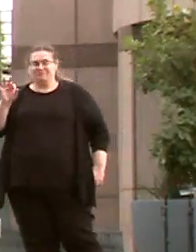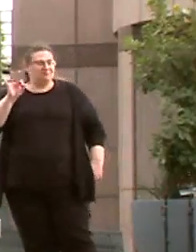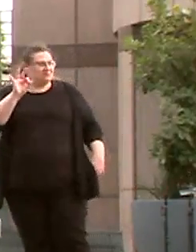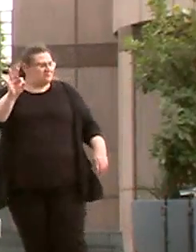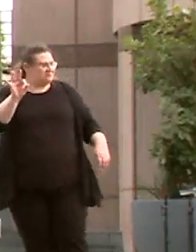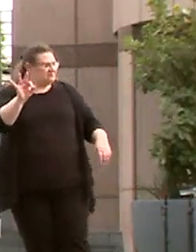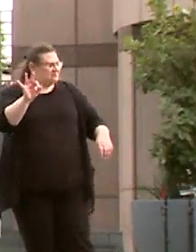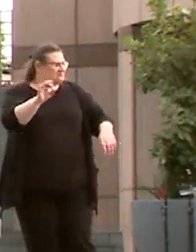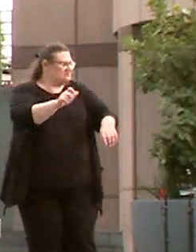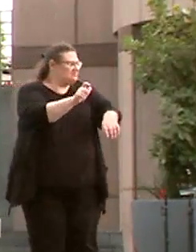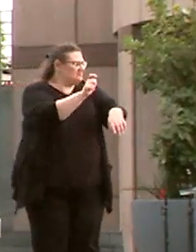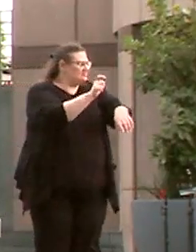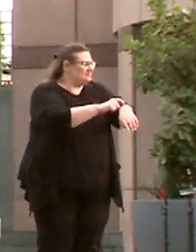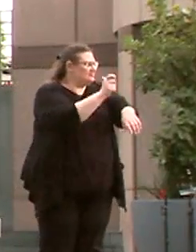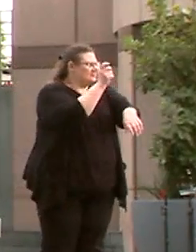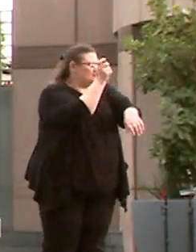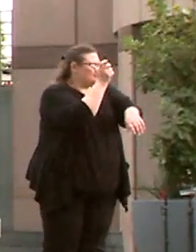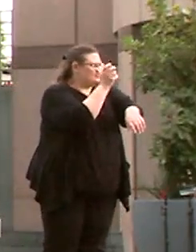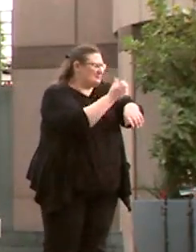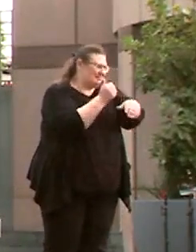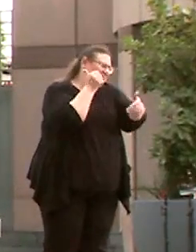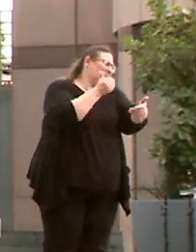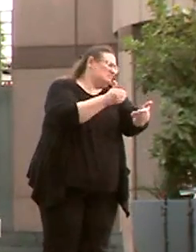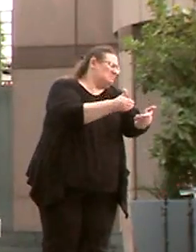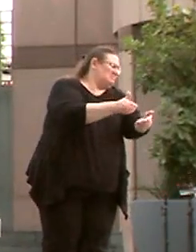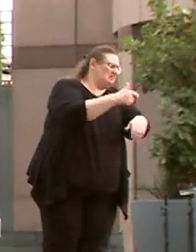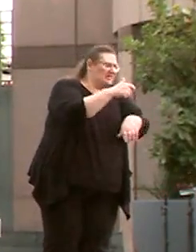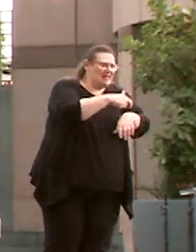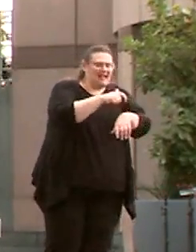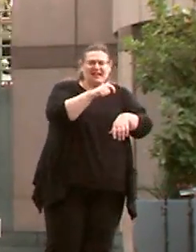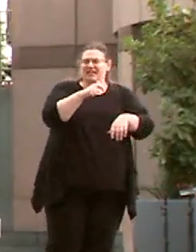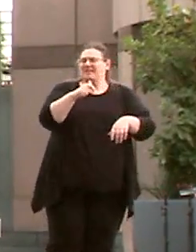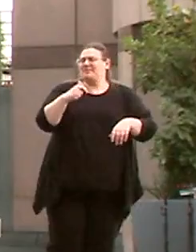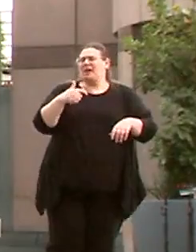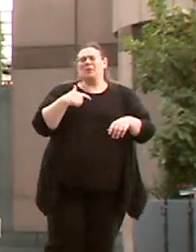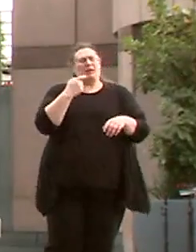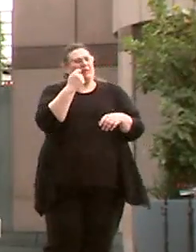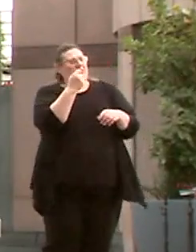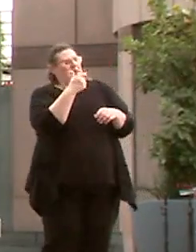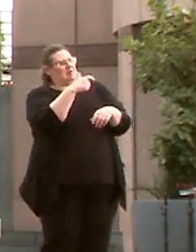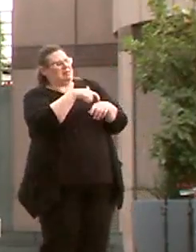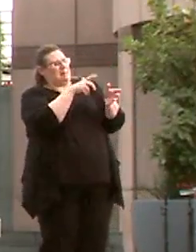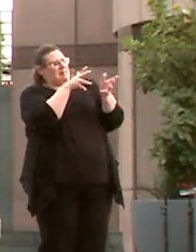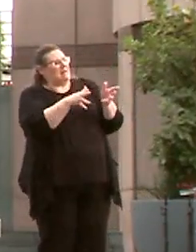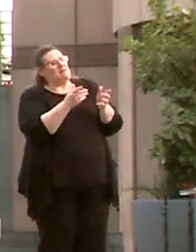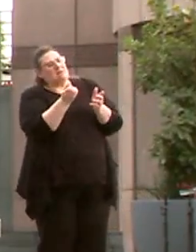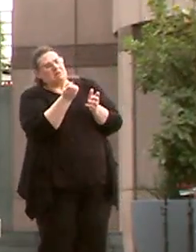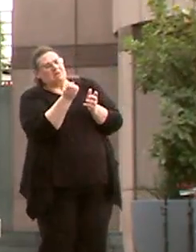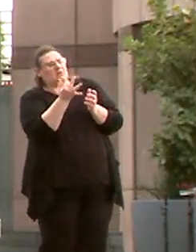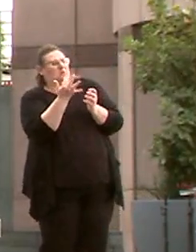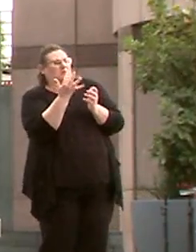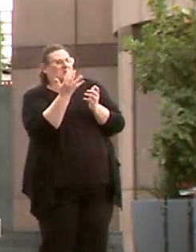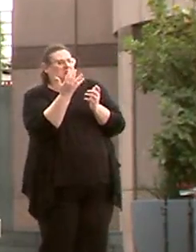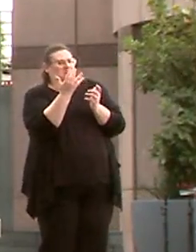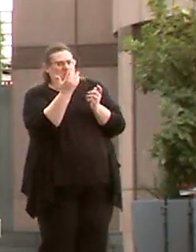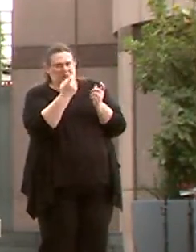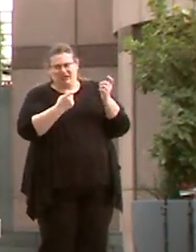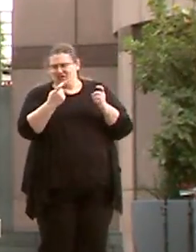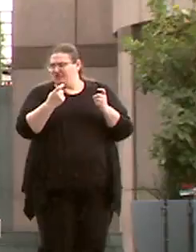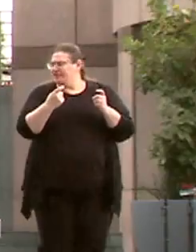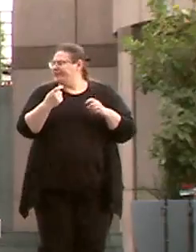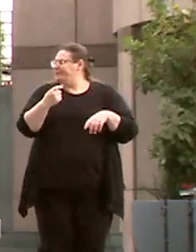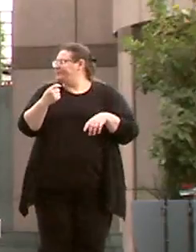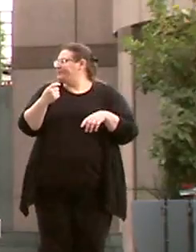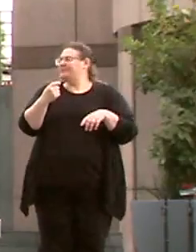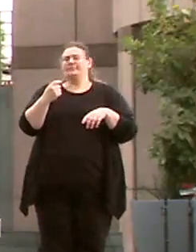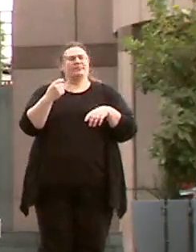We are at our time. We're getting close to it, and I want to leave a little bit of room just maybe for a couple of questions. I want